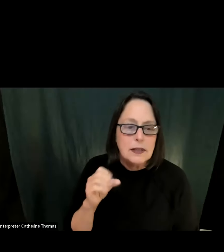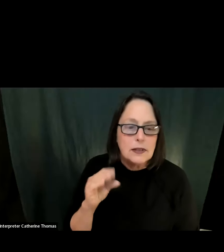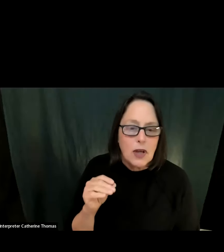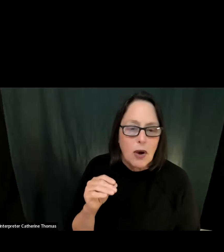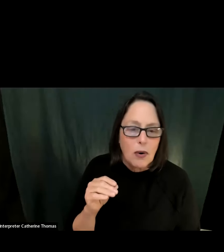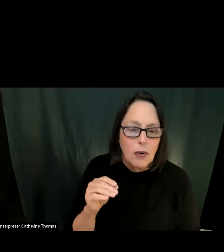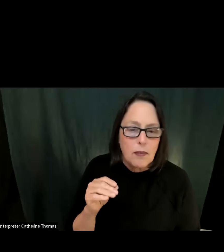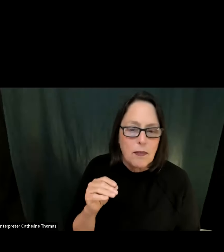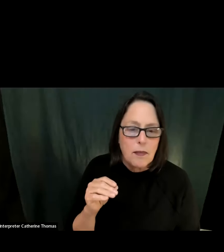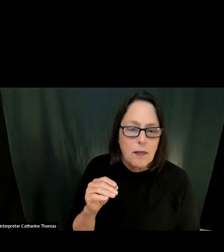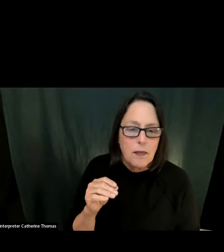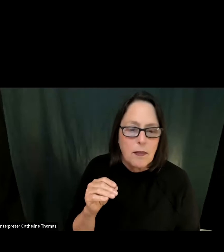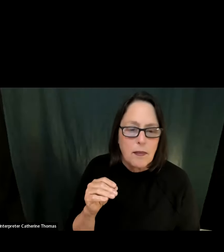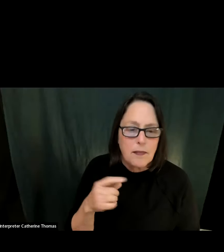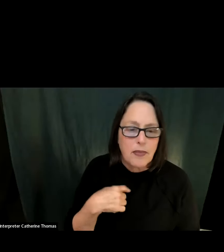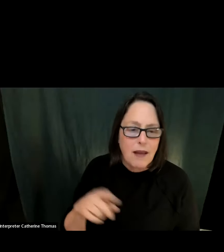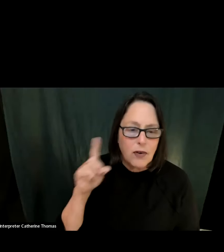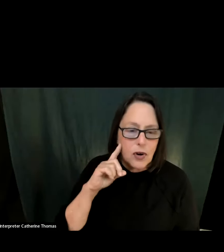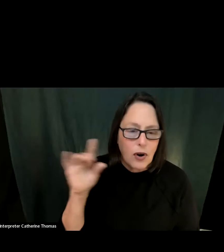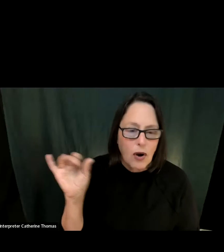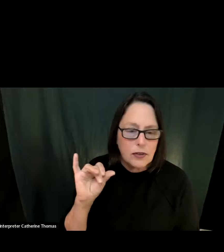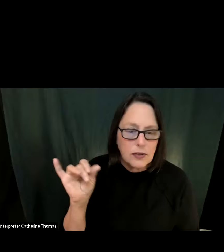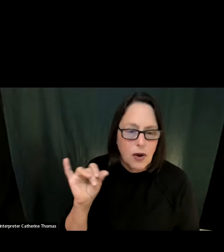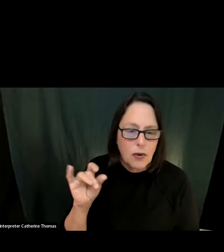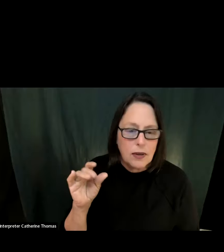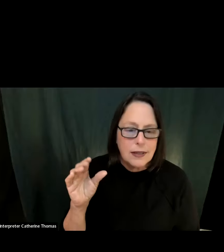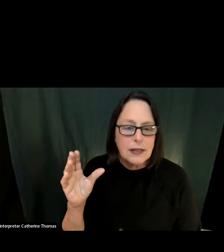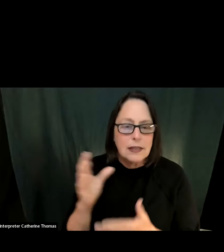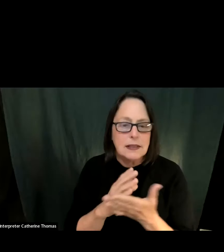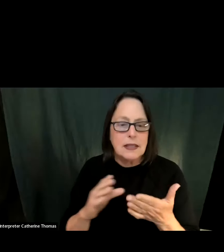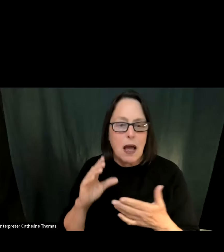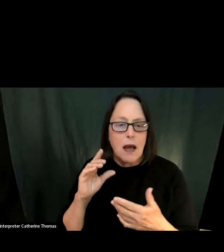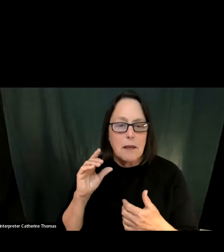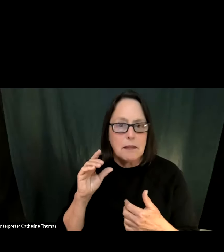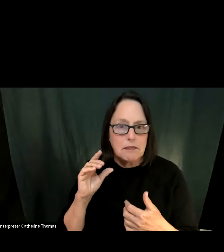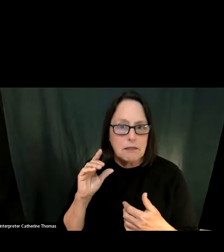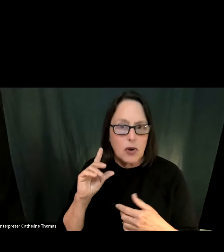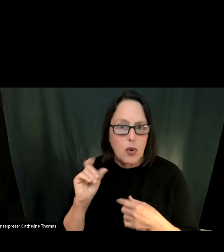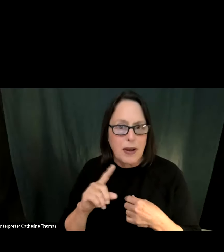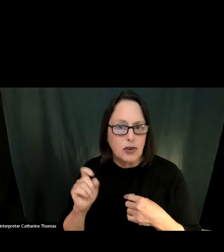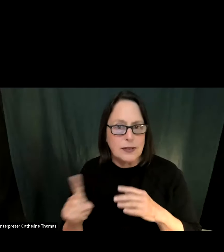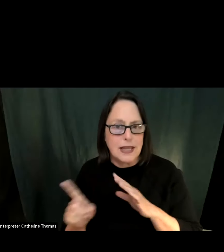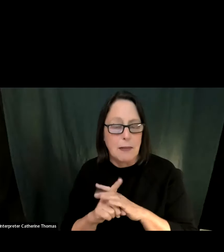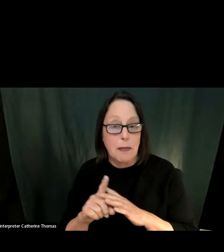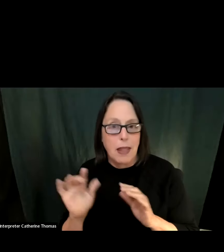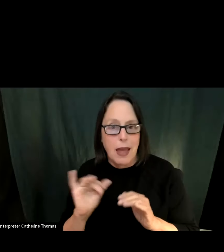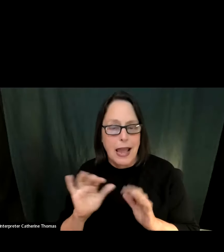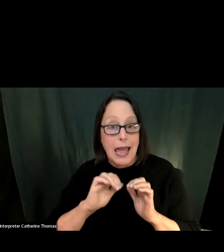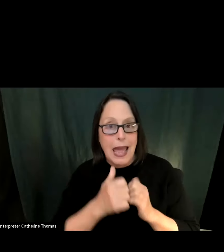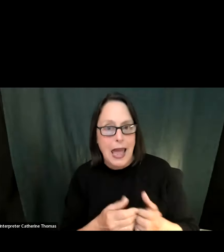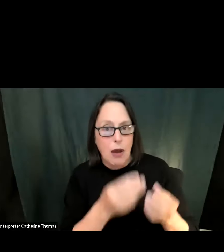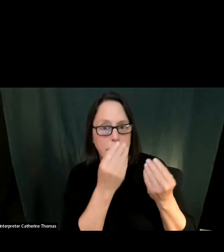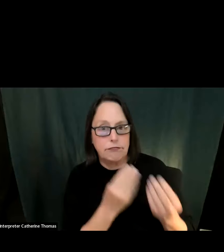there were that there were questions about whether or how it's being communicated to a